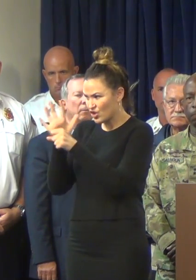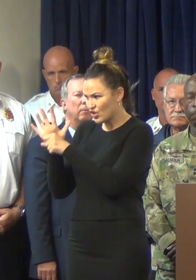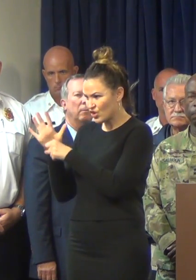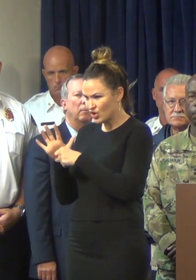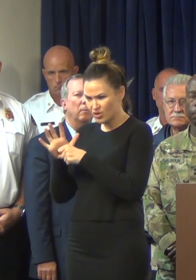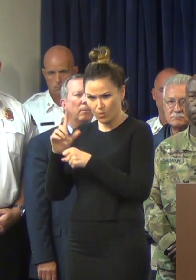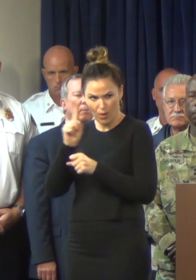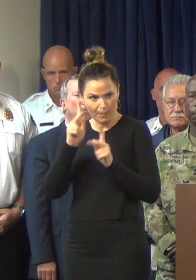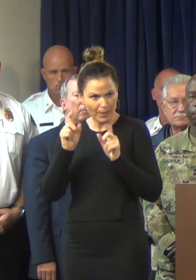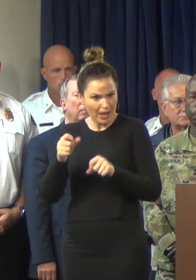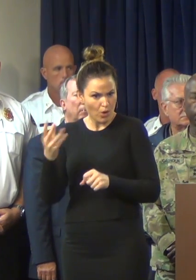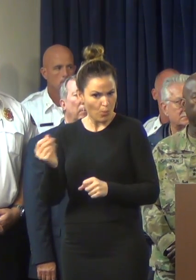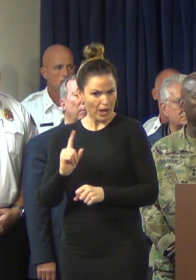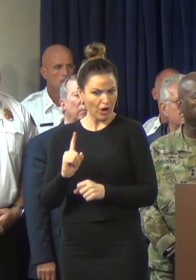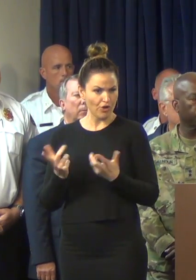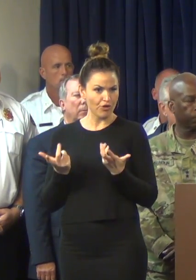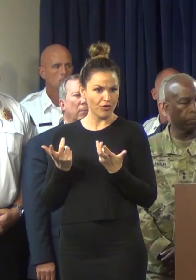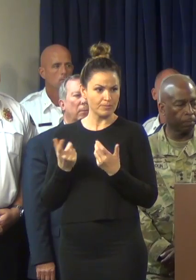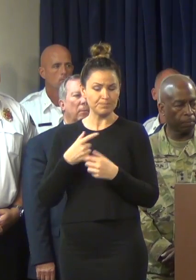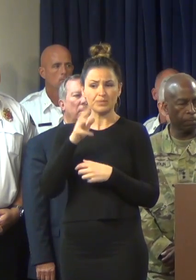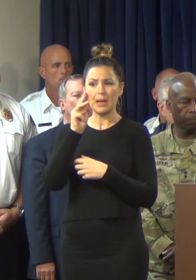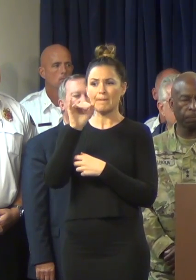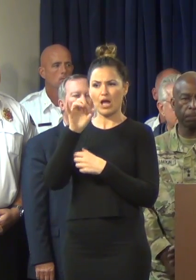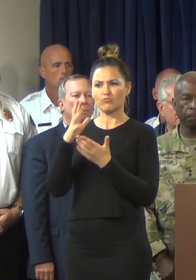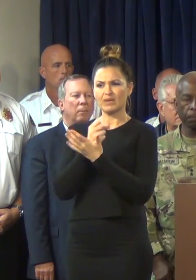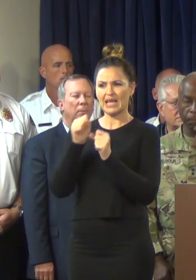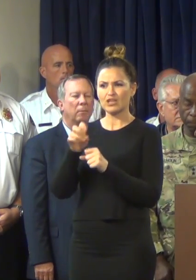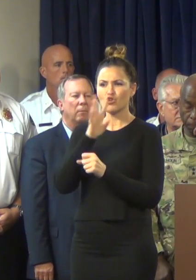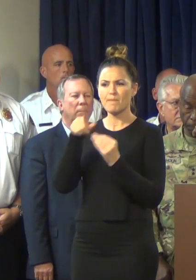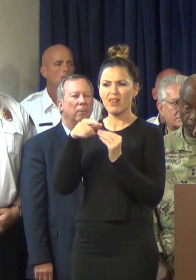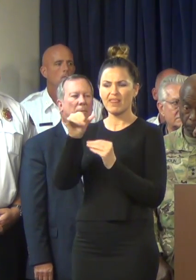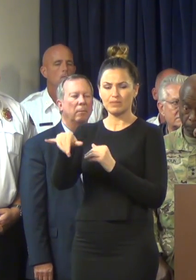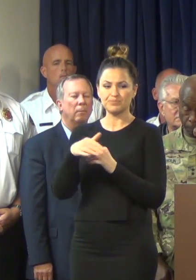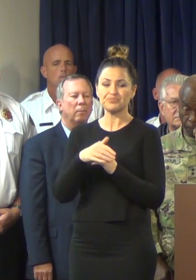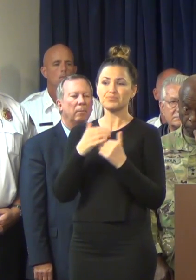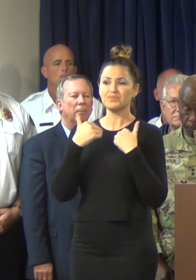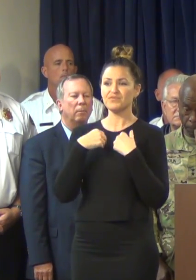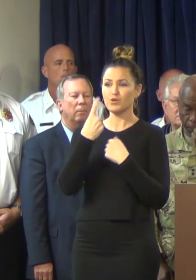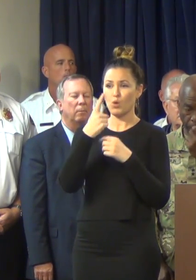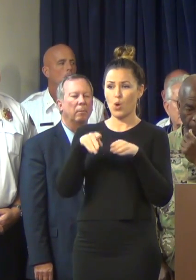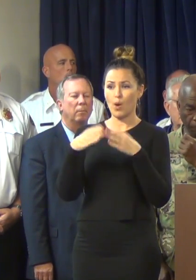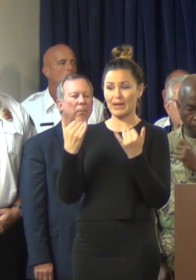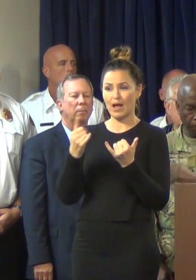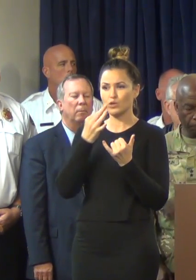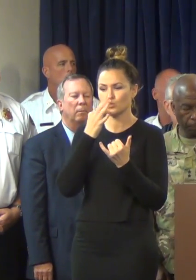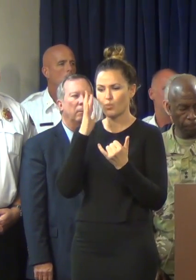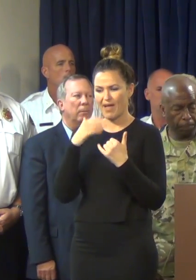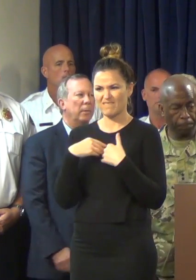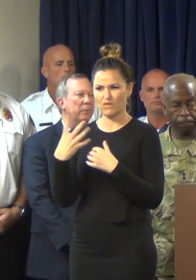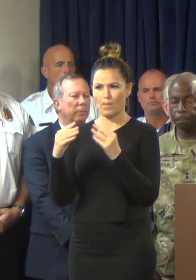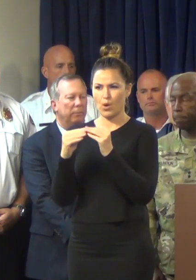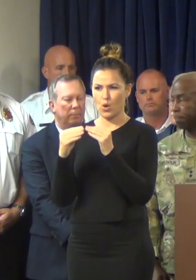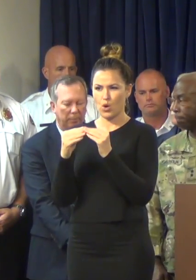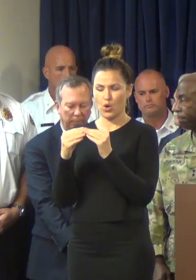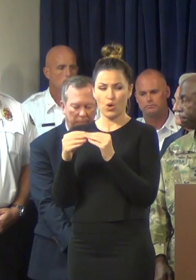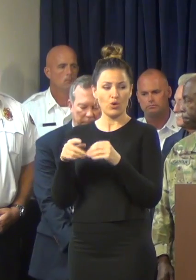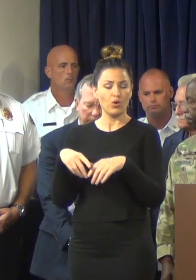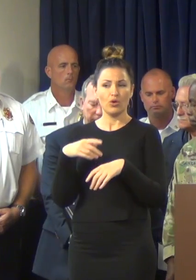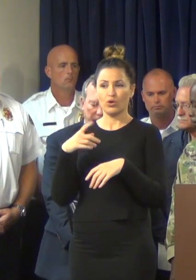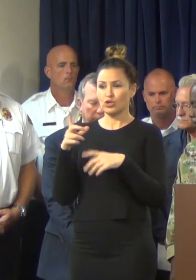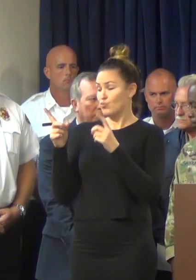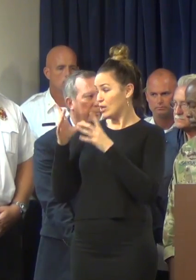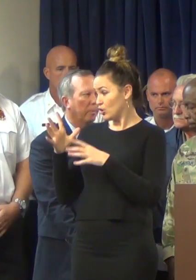filling up, where do they go? Well, the mayor can talk about the shelters here. Yeah, there's one open now, and there'll be 4 more, Director. There'll be 4